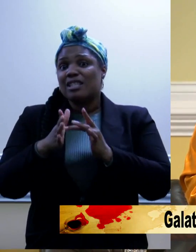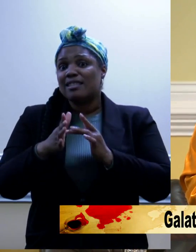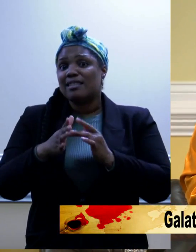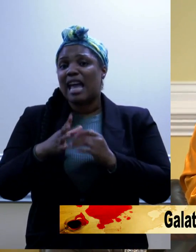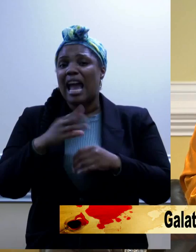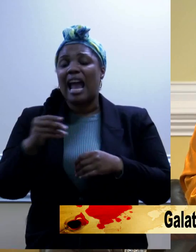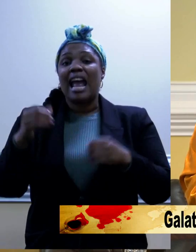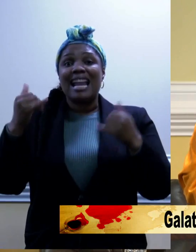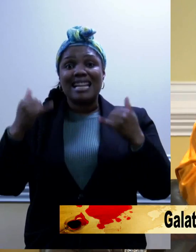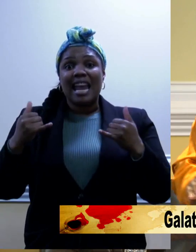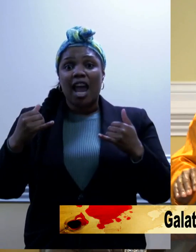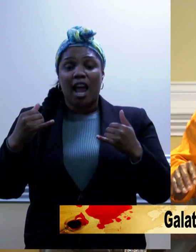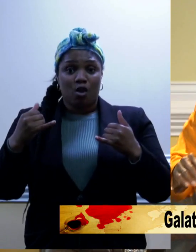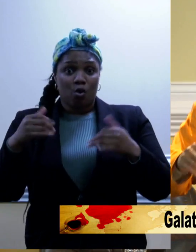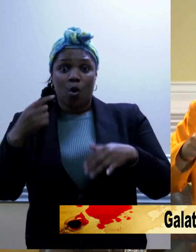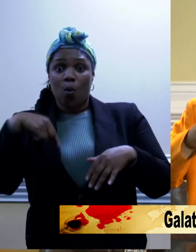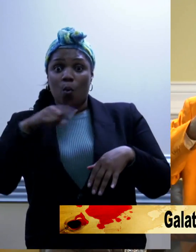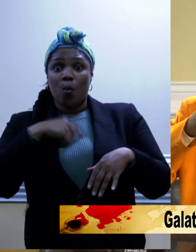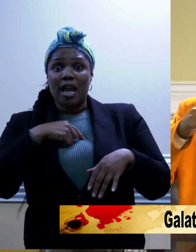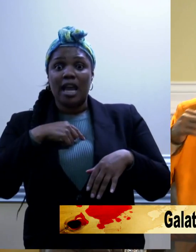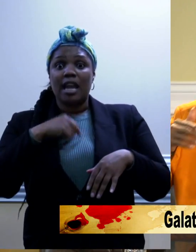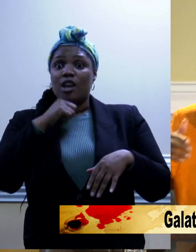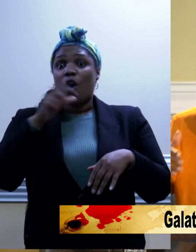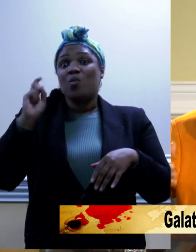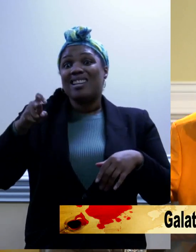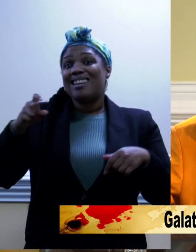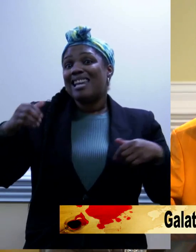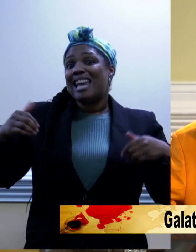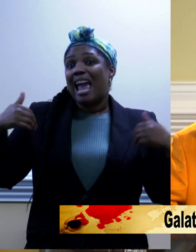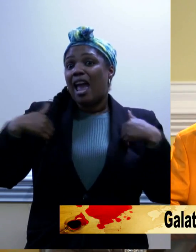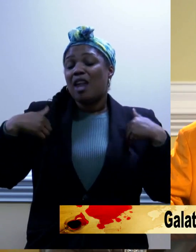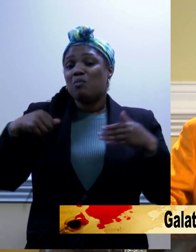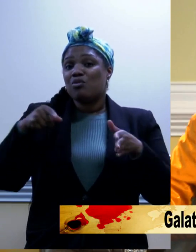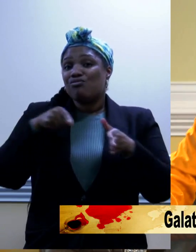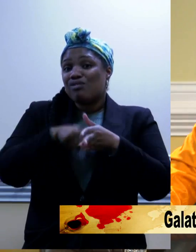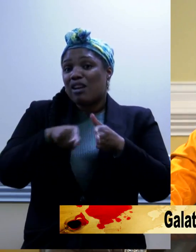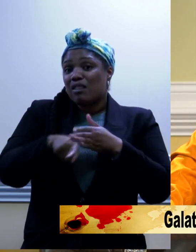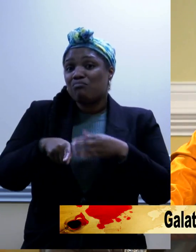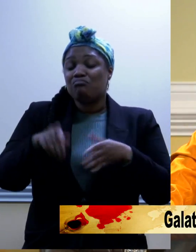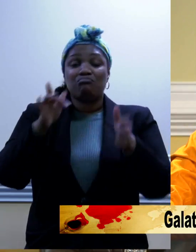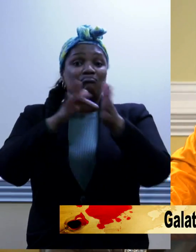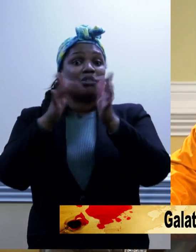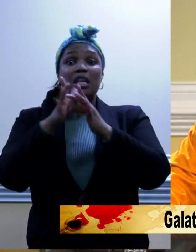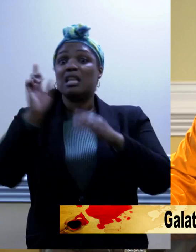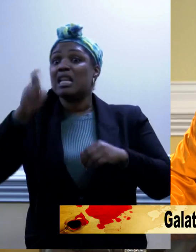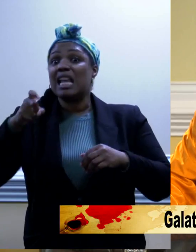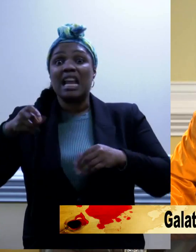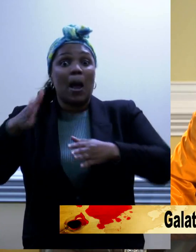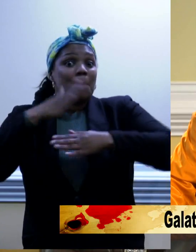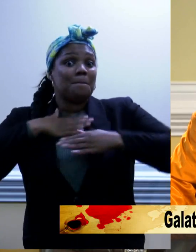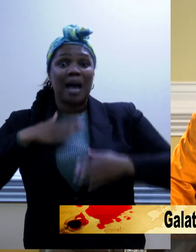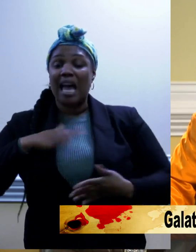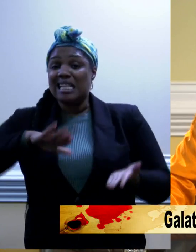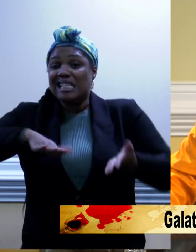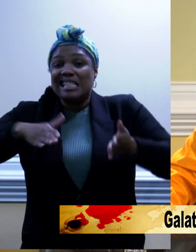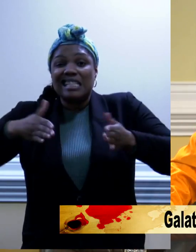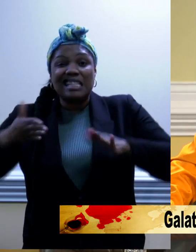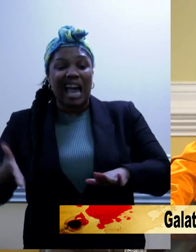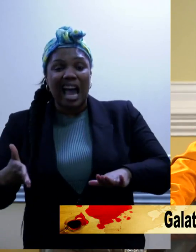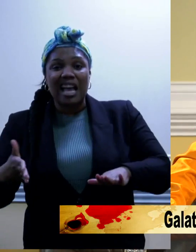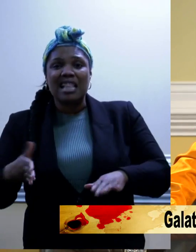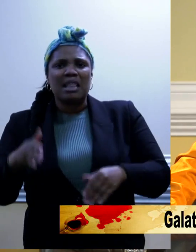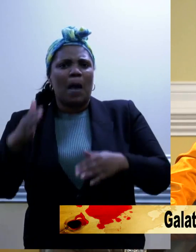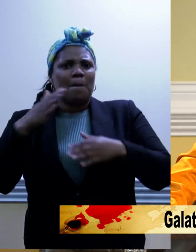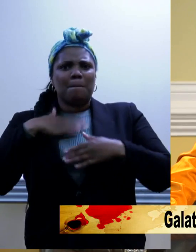brothers. So now, Jesus needed a body to die. So we find out that body came by way